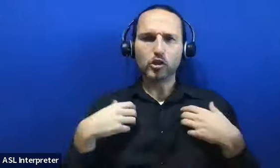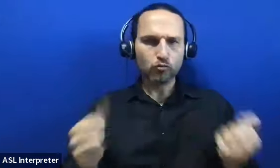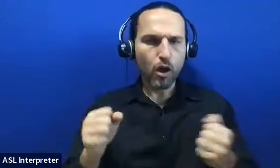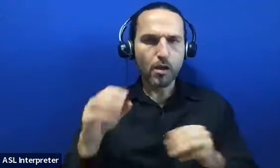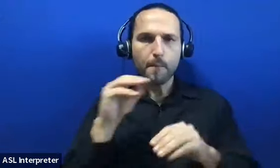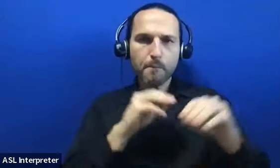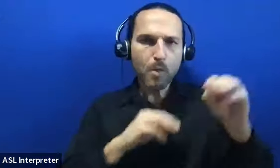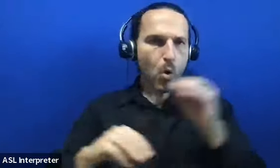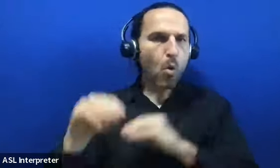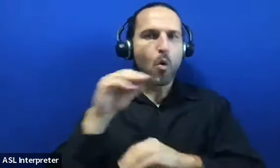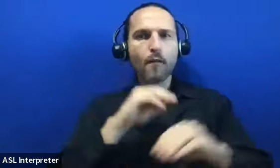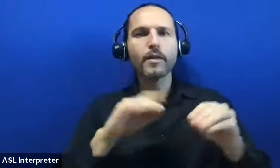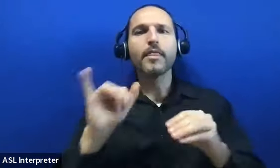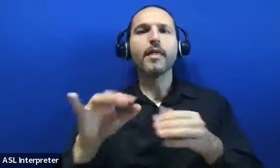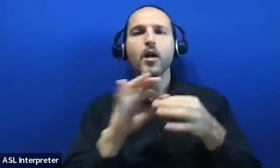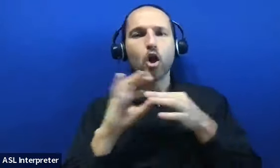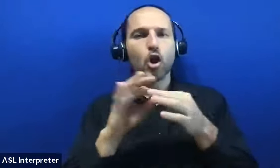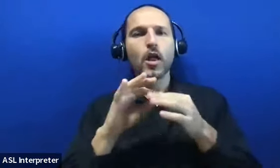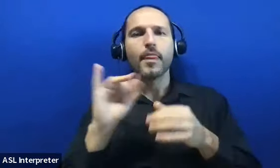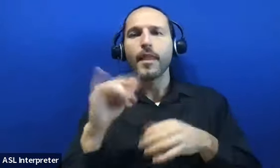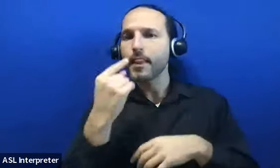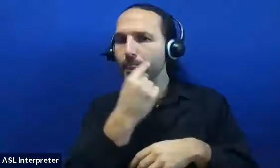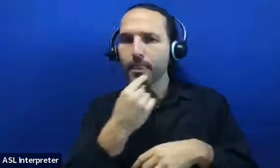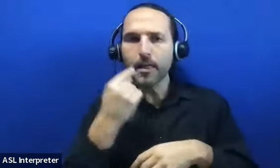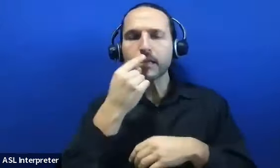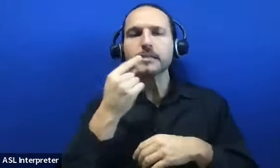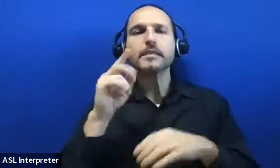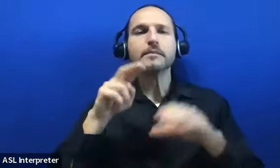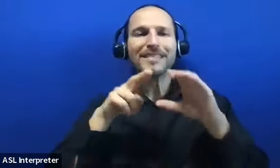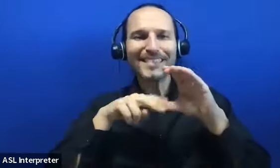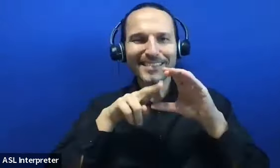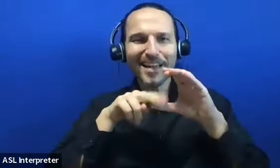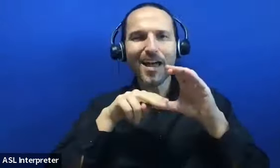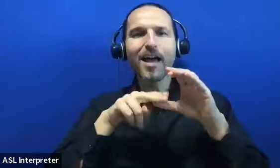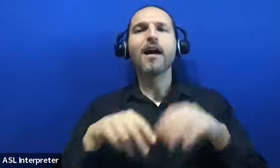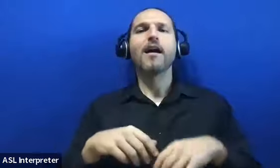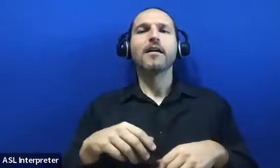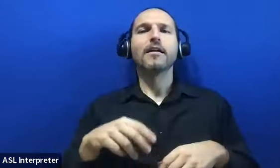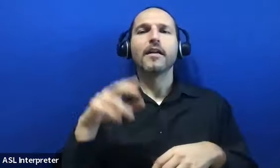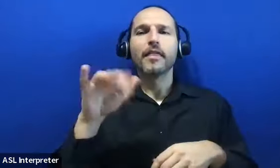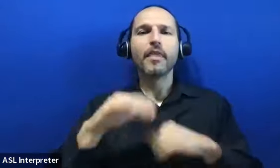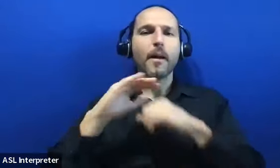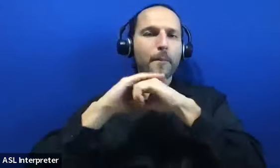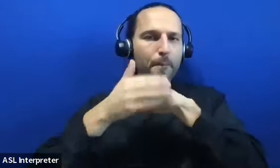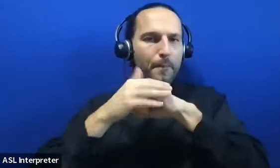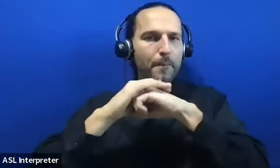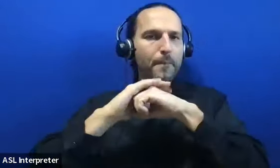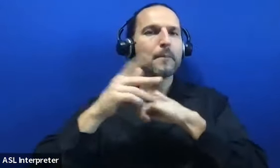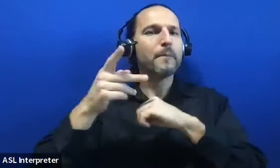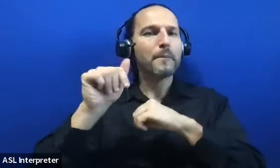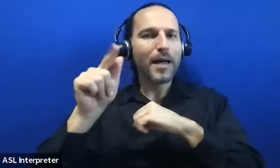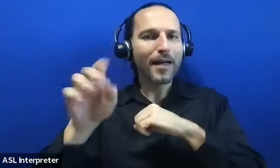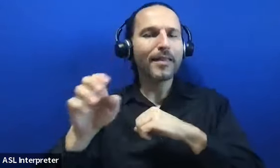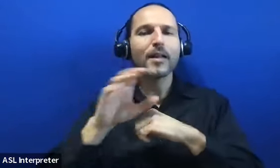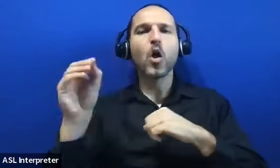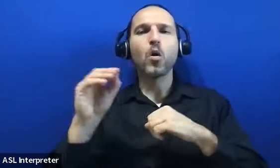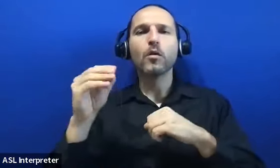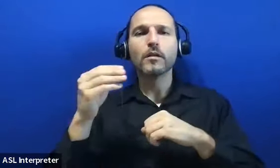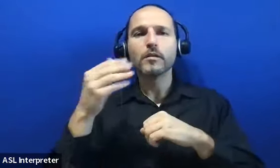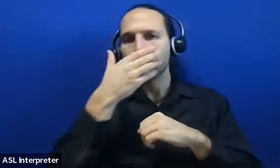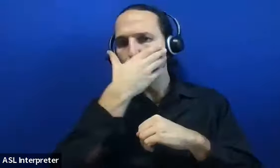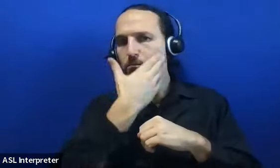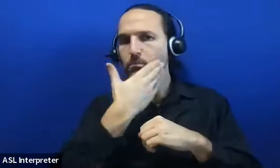and coordination of our lips, our tongue, our palate, our cheeks, and our jaw in order to